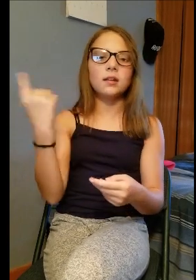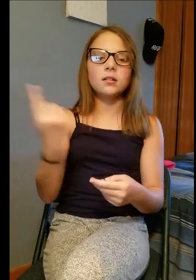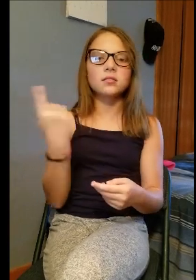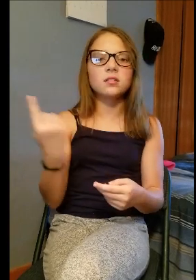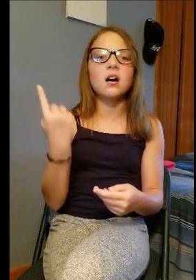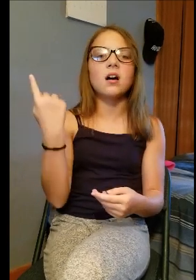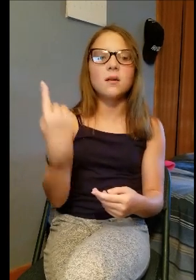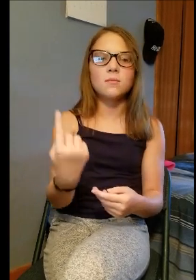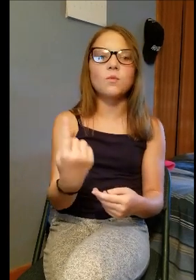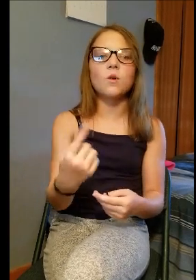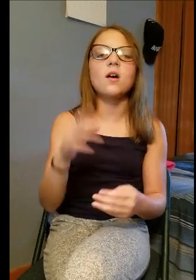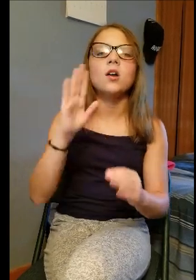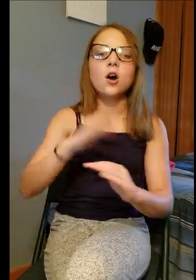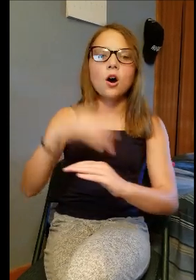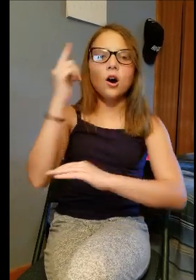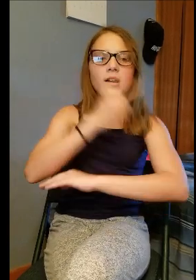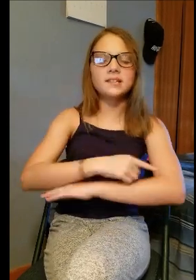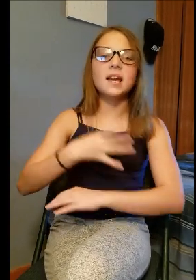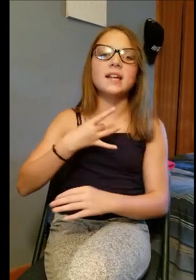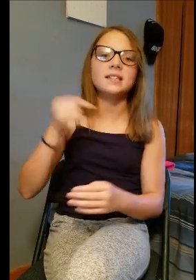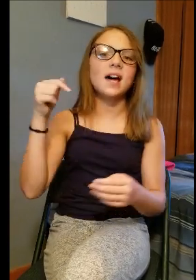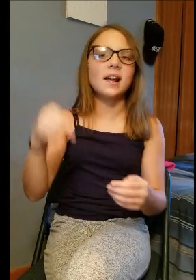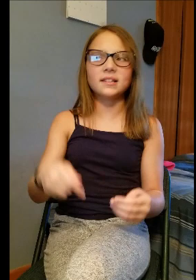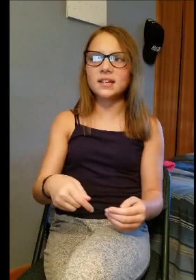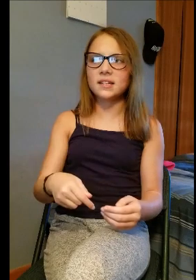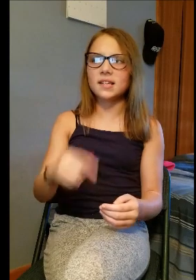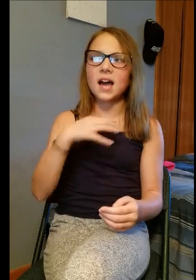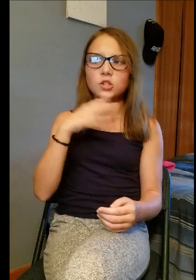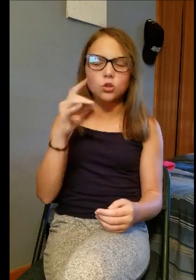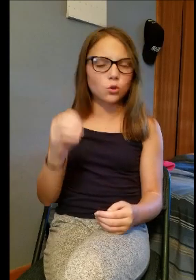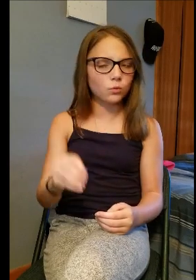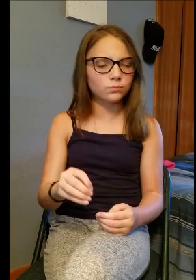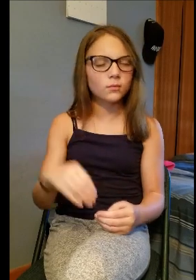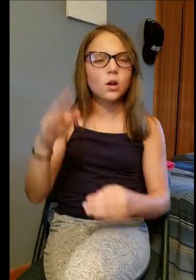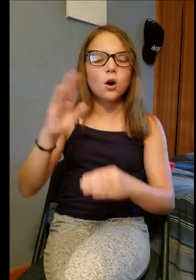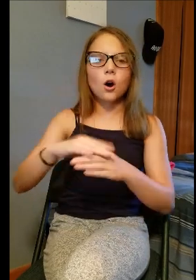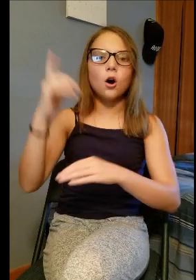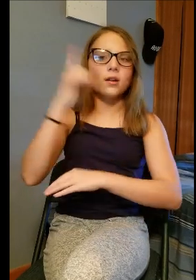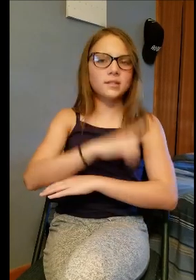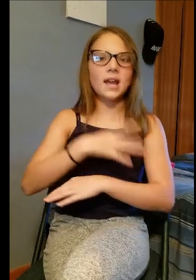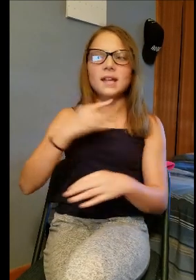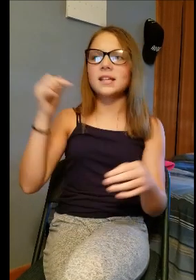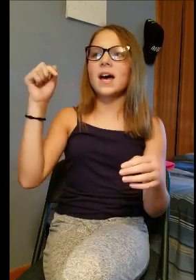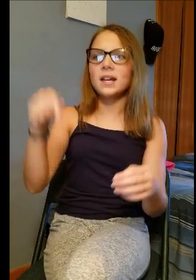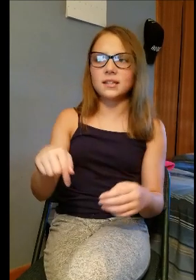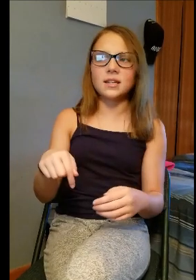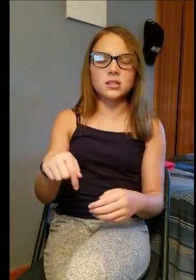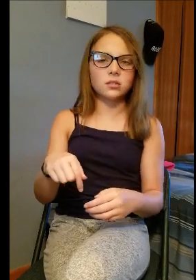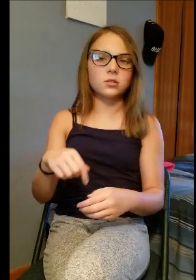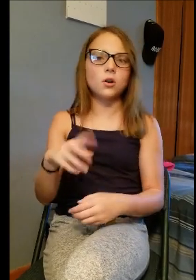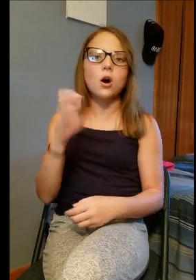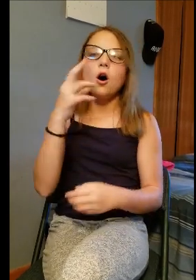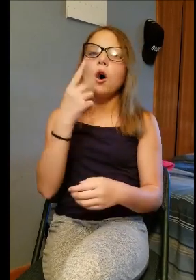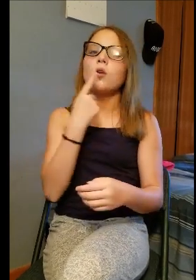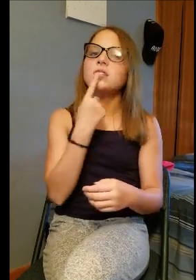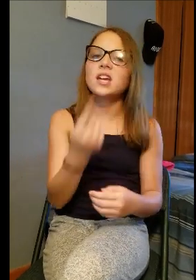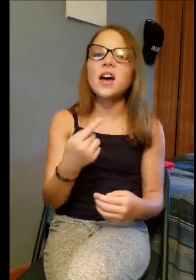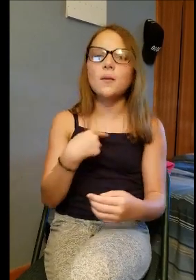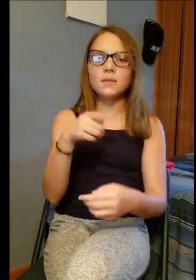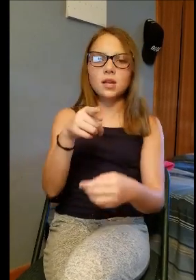someone On days like this I do On days like this Oh tell me